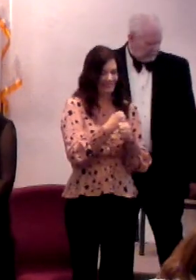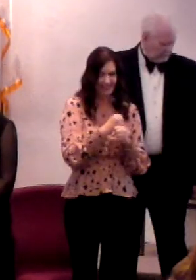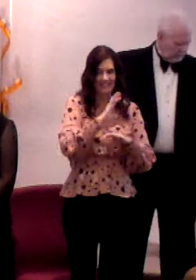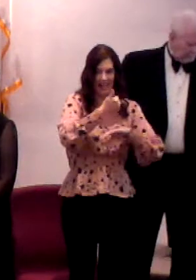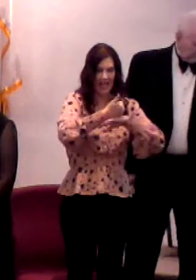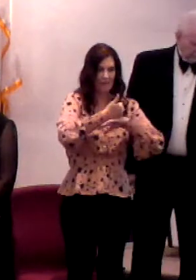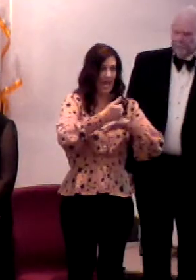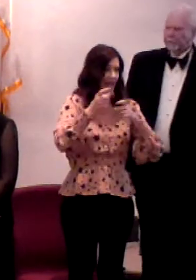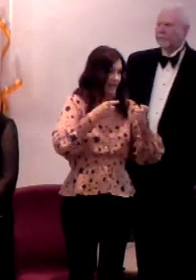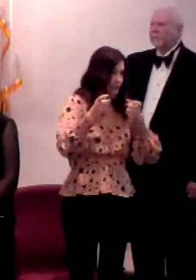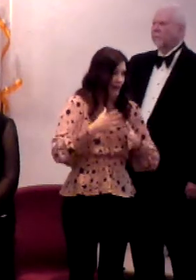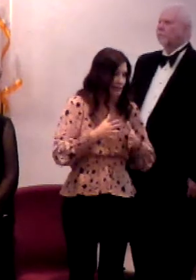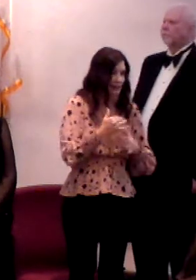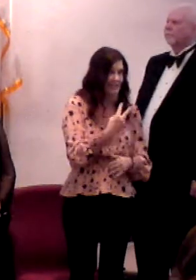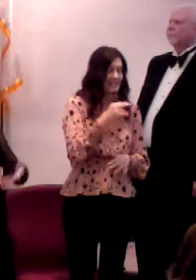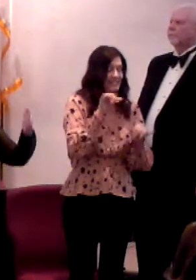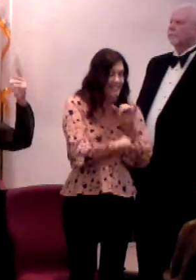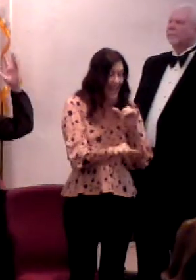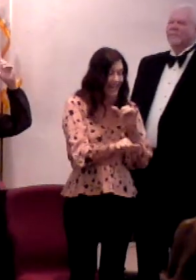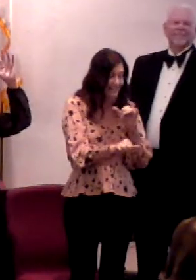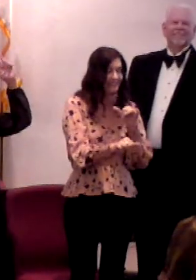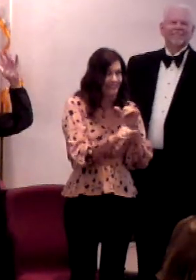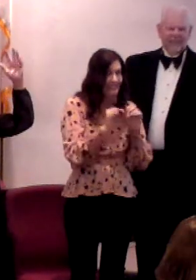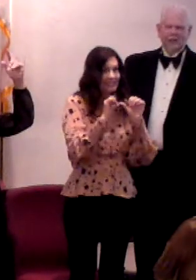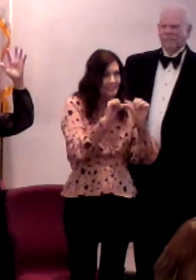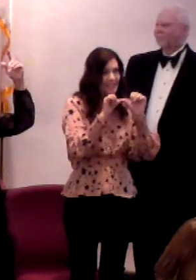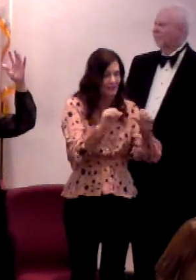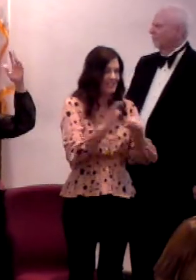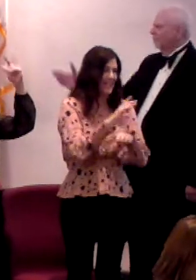has hung in there the whole time. Let's give Russ a thing.